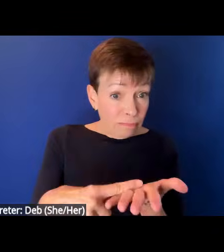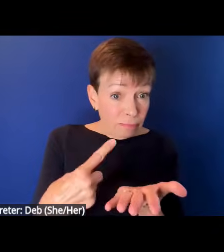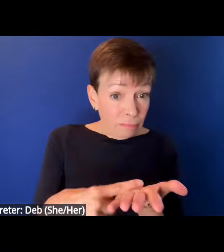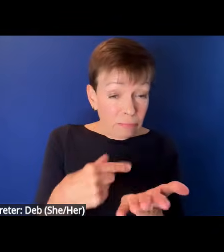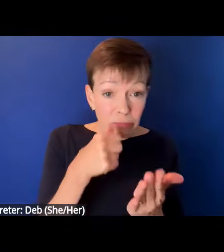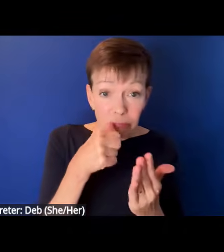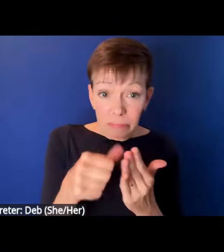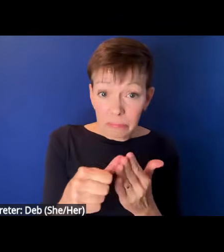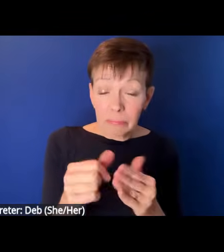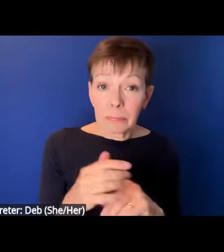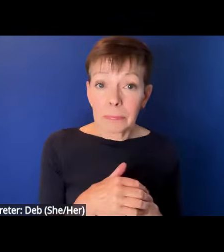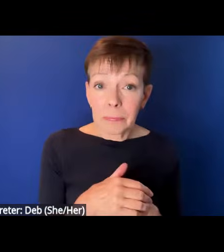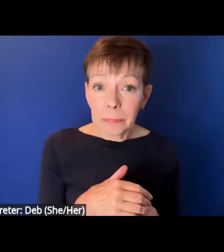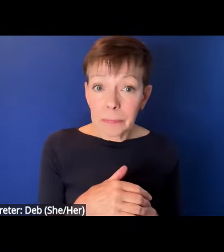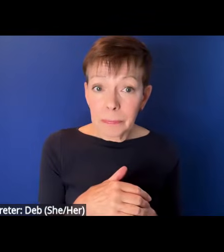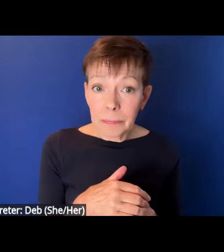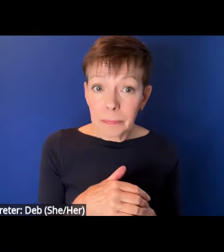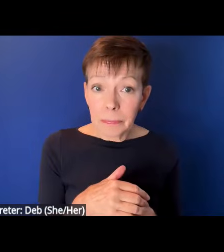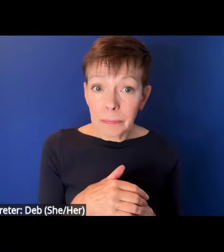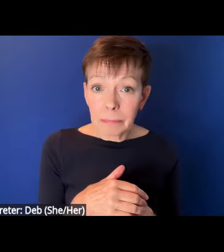pull for discussion?